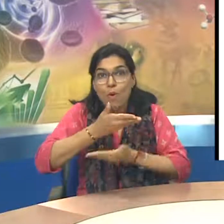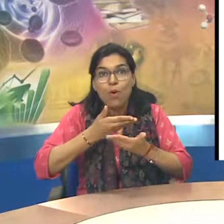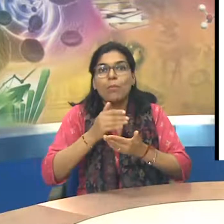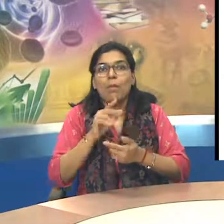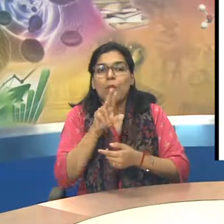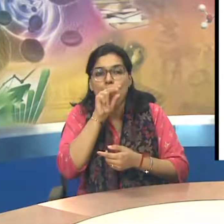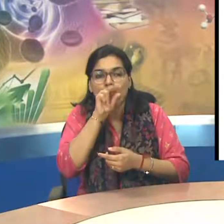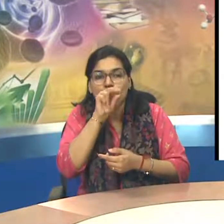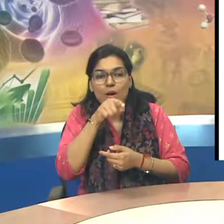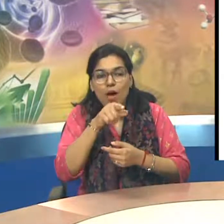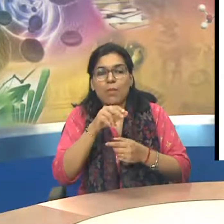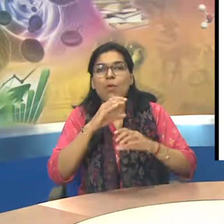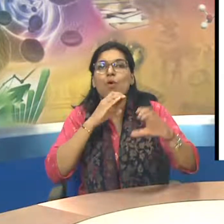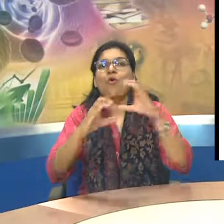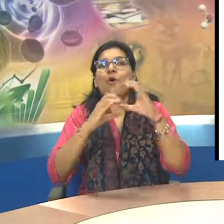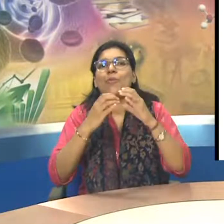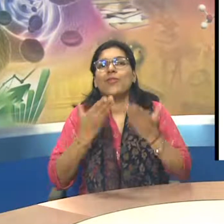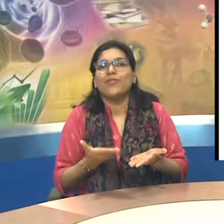oral, verbal